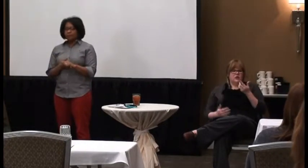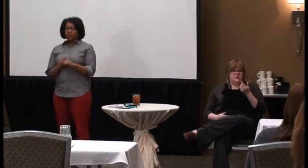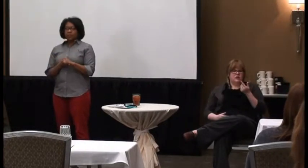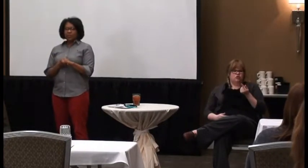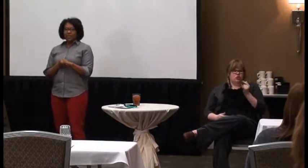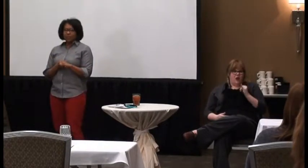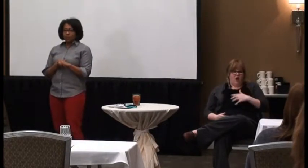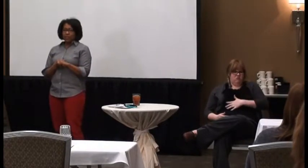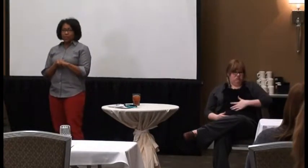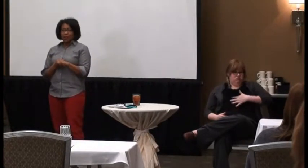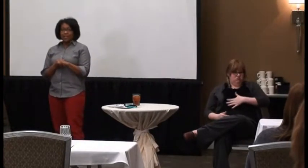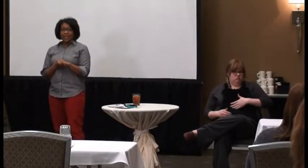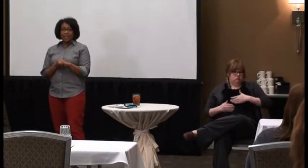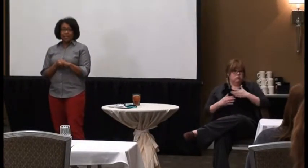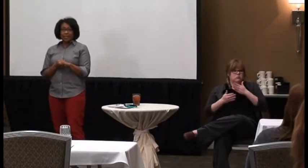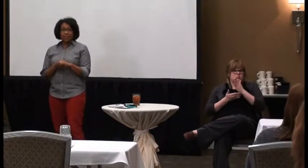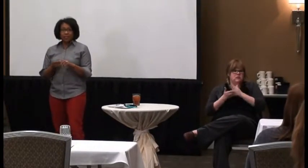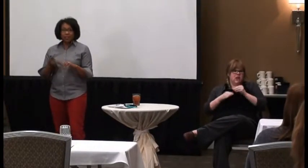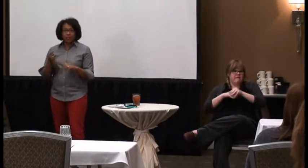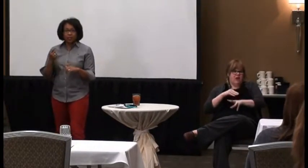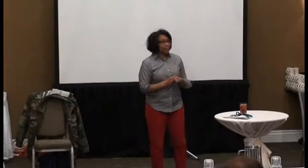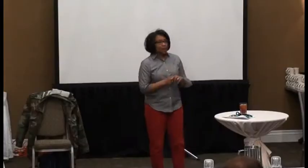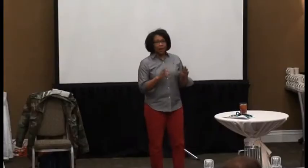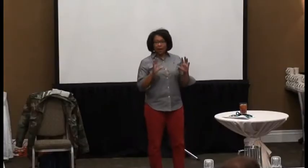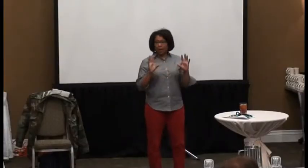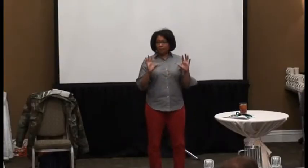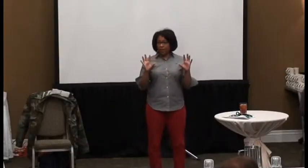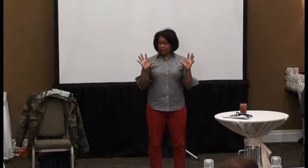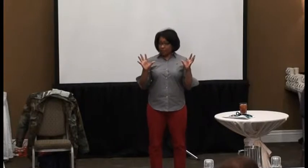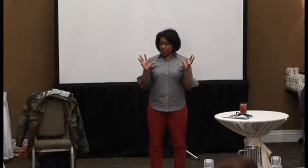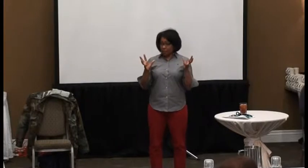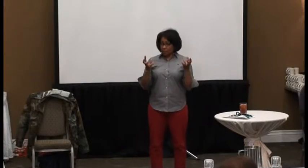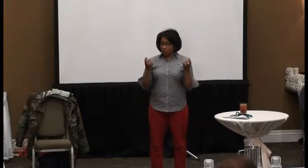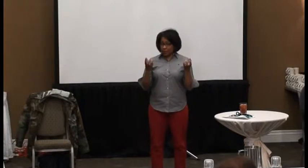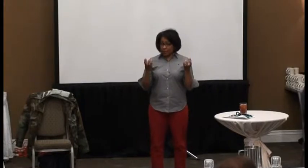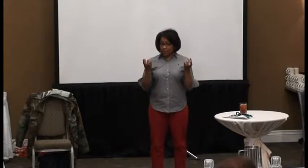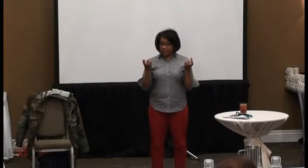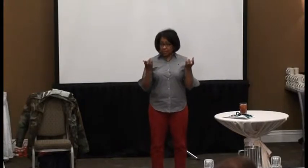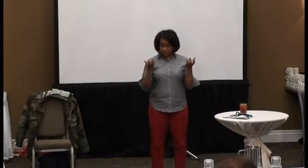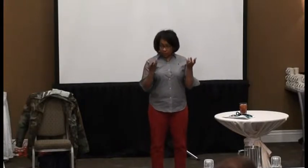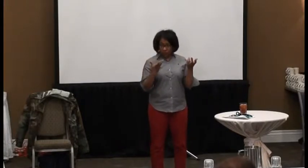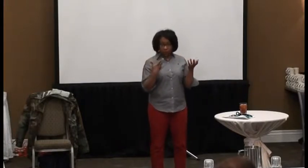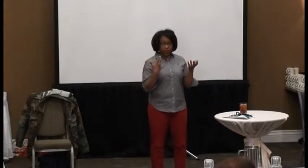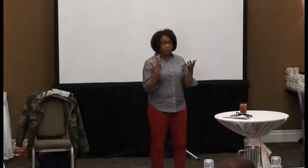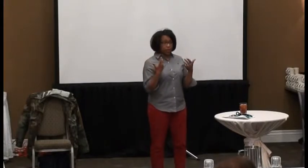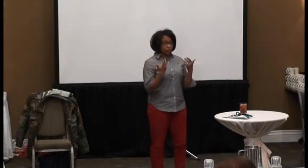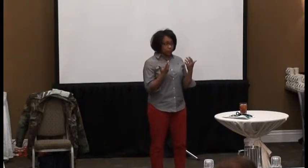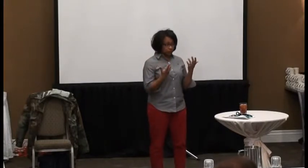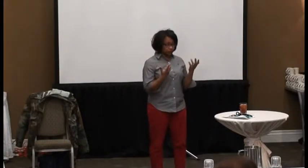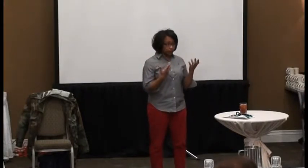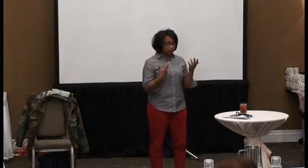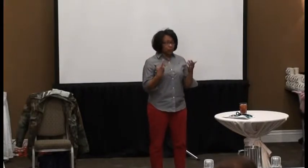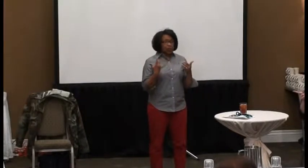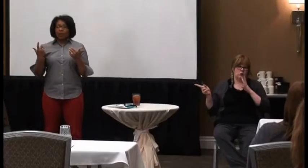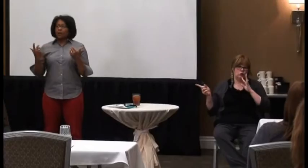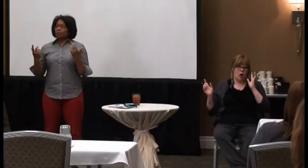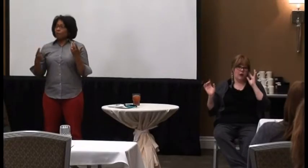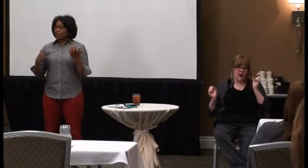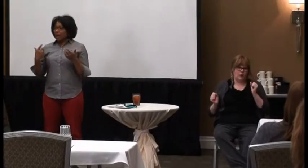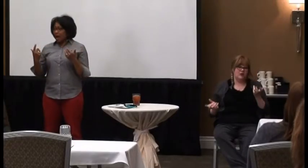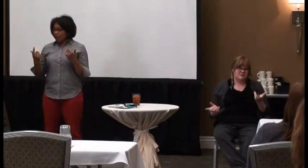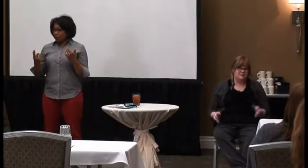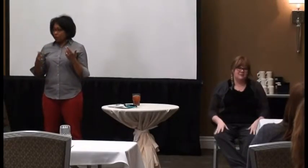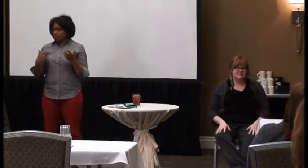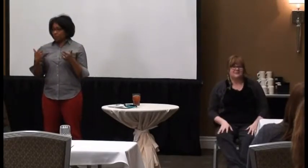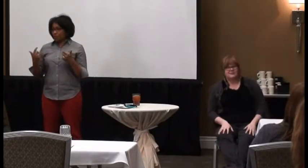effects. So kids get really nauseated and sleepy. You have kids on those medicines. Familiar with those? The